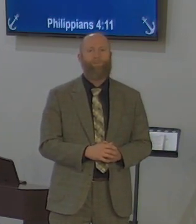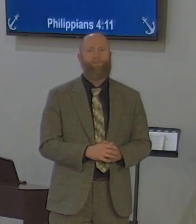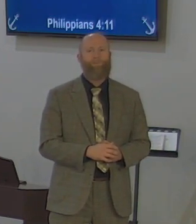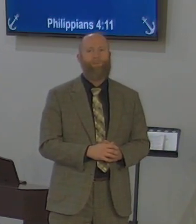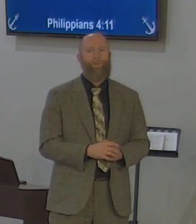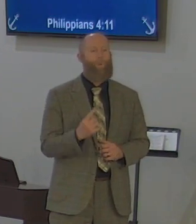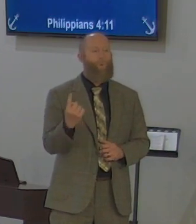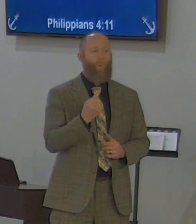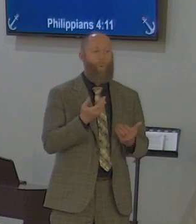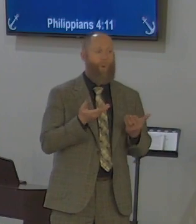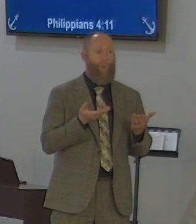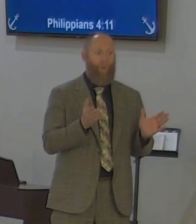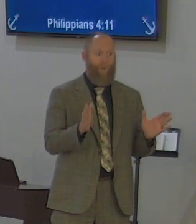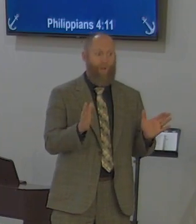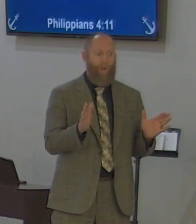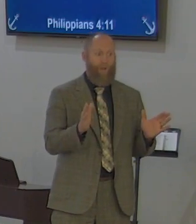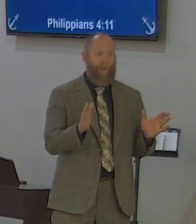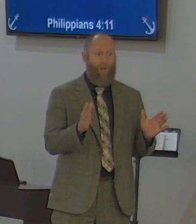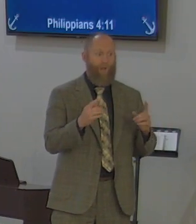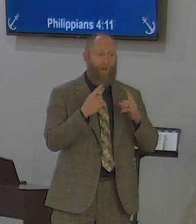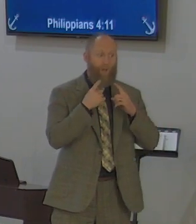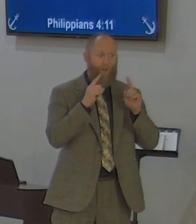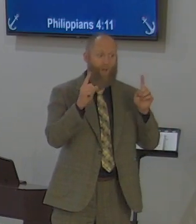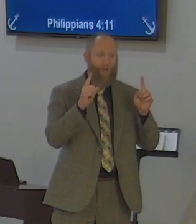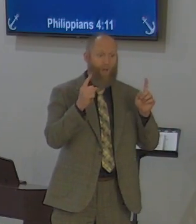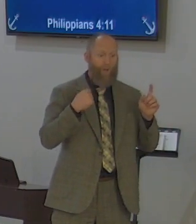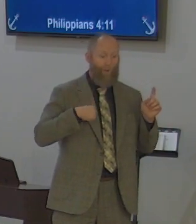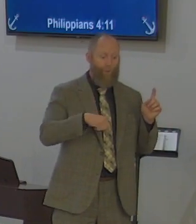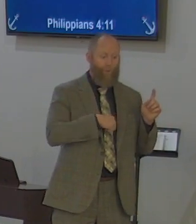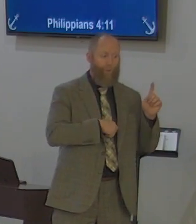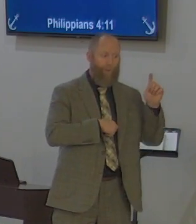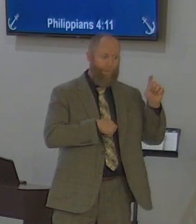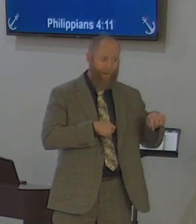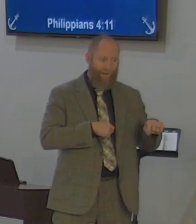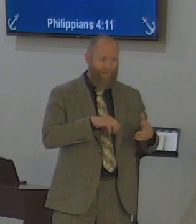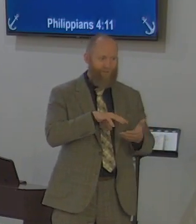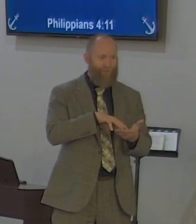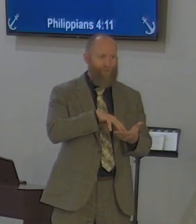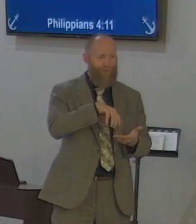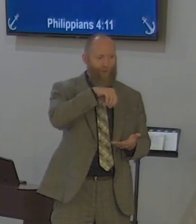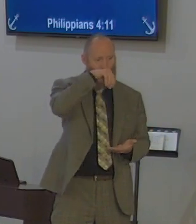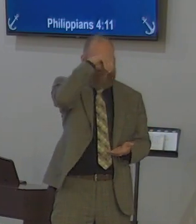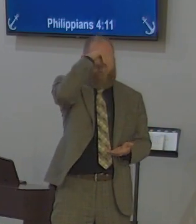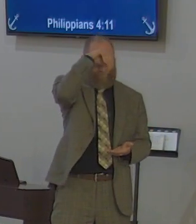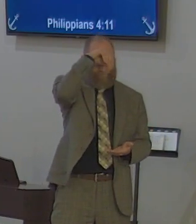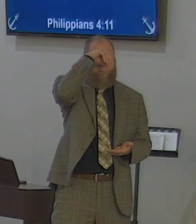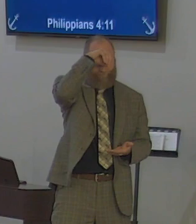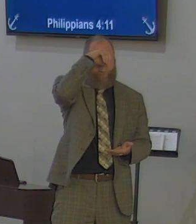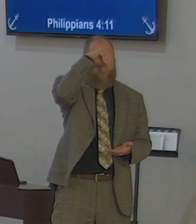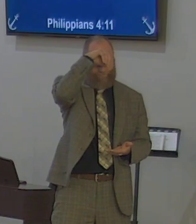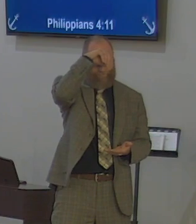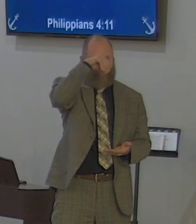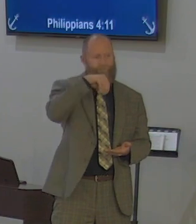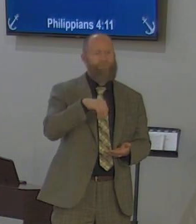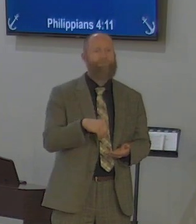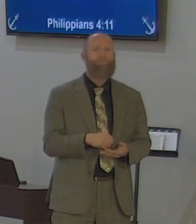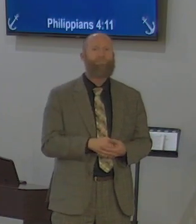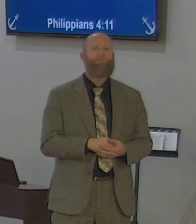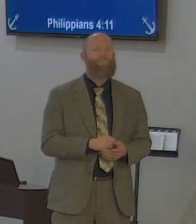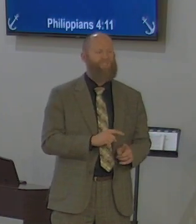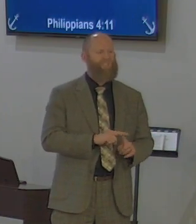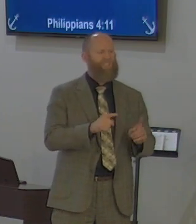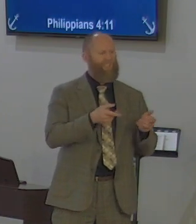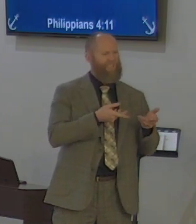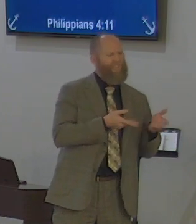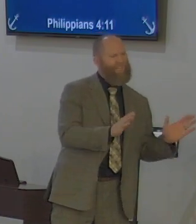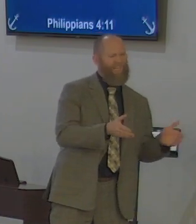learned. Now, I believe, church, that we can learn things one of two ways. We can learn them because